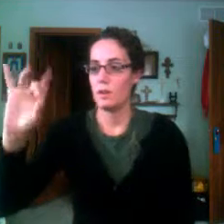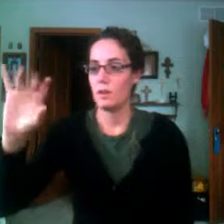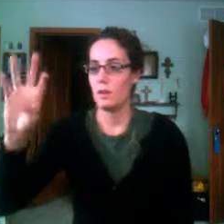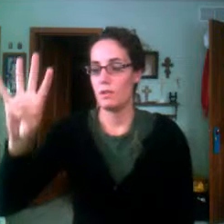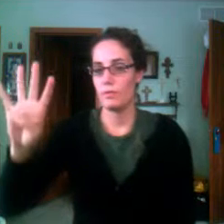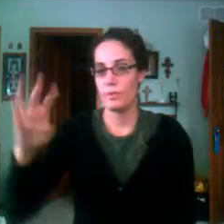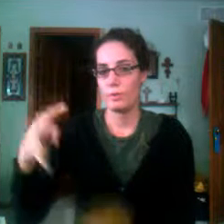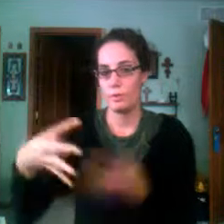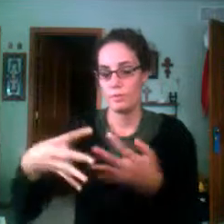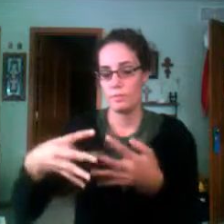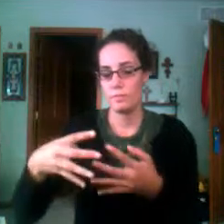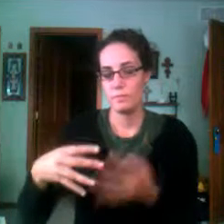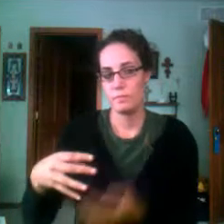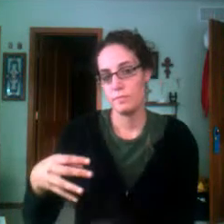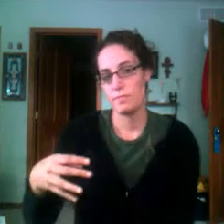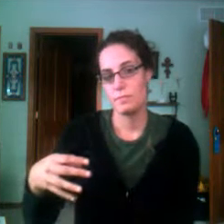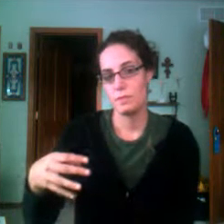calculator to illustrate this.